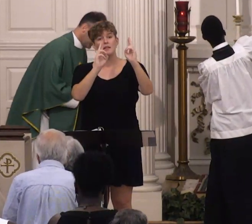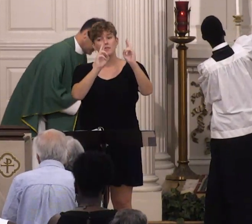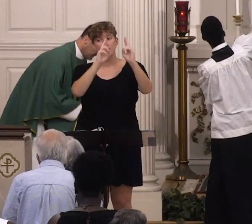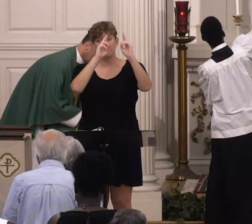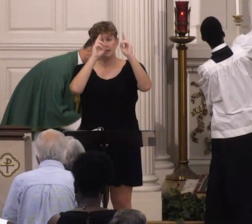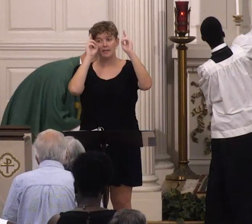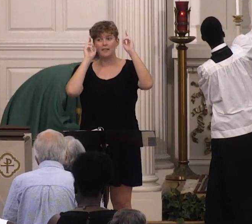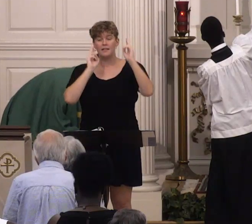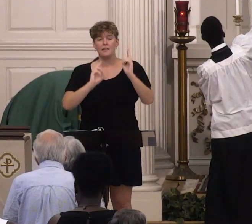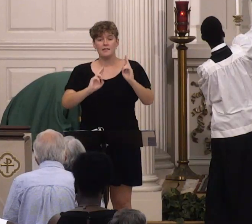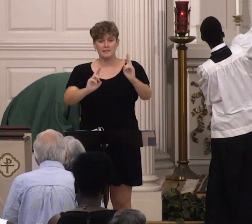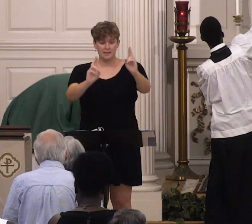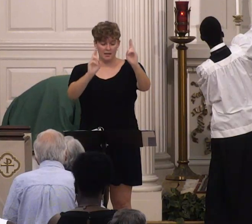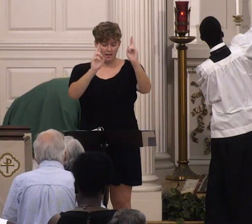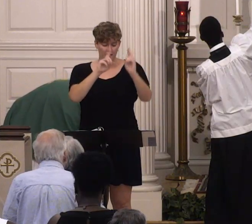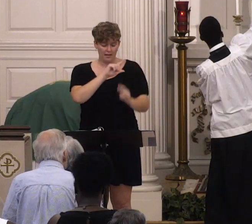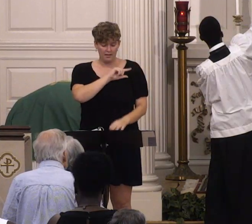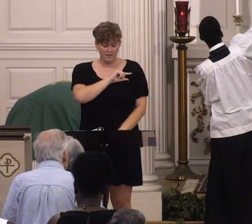save,